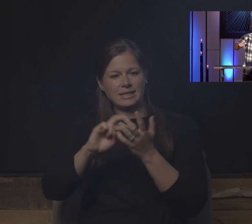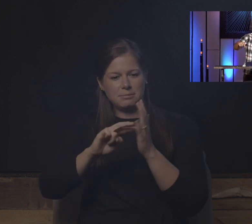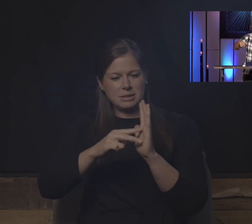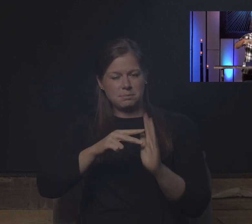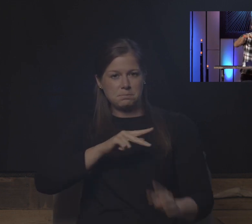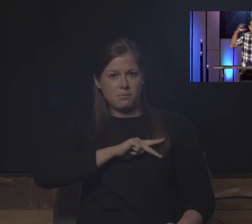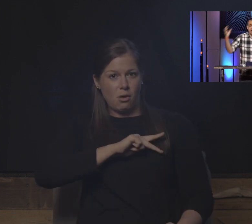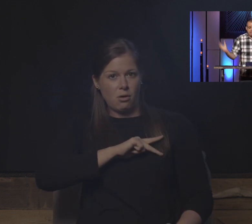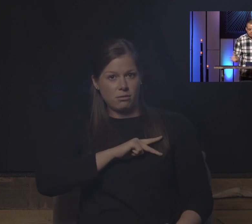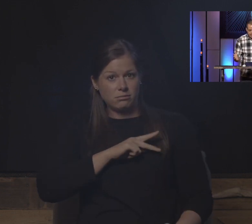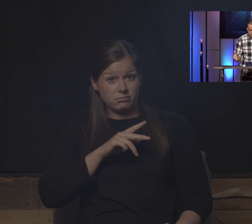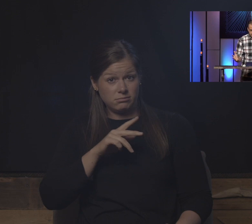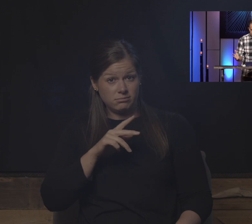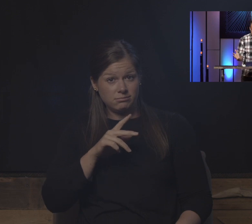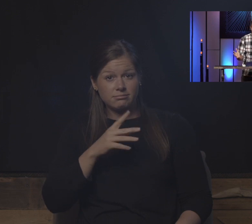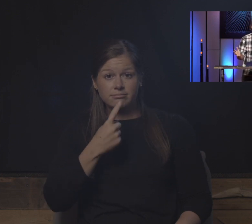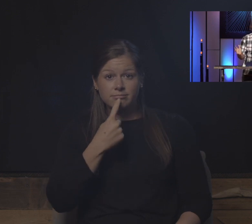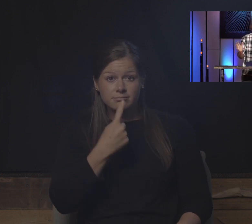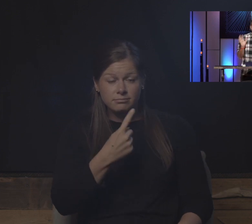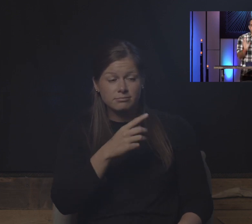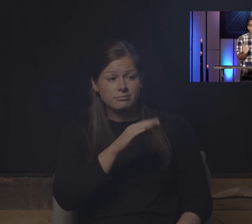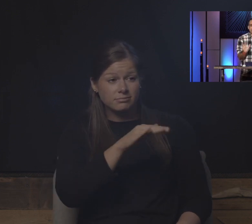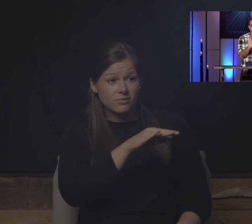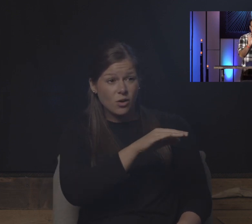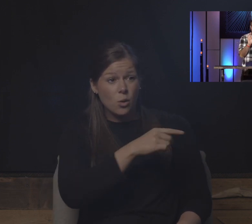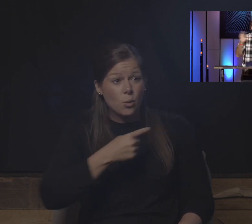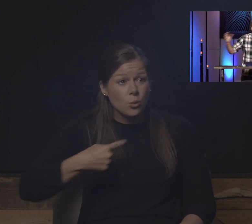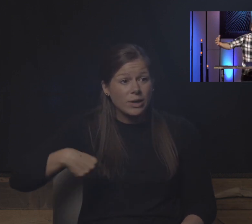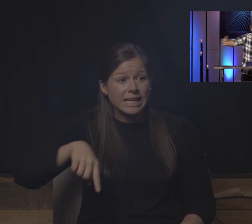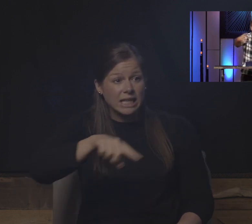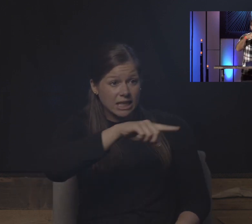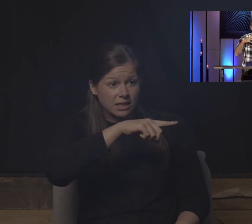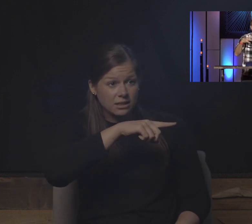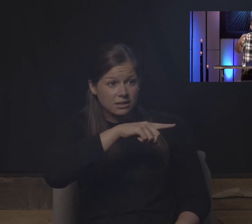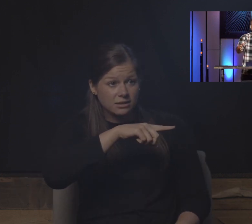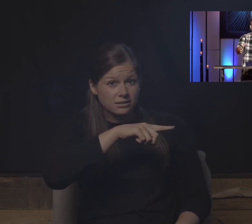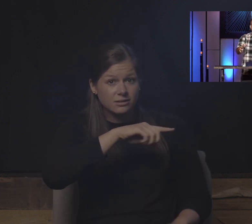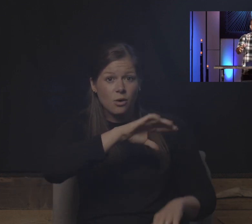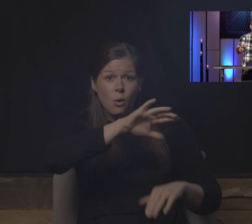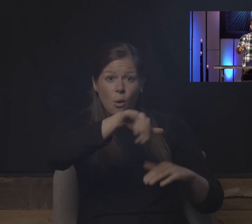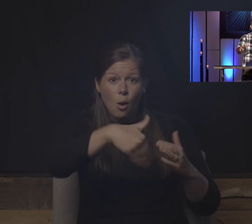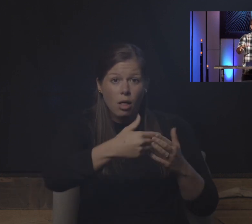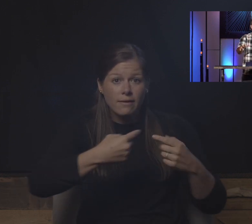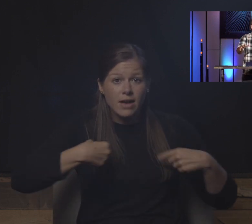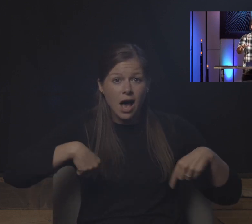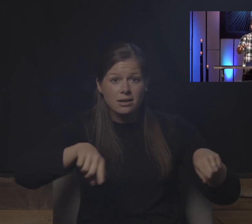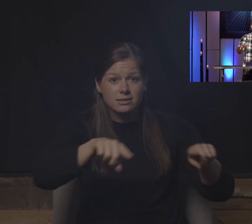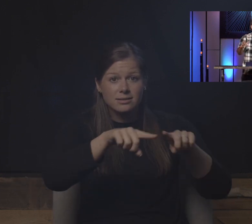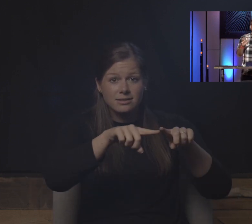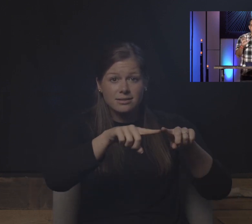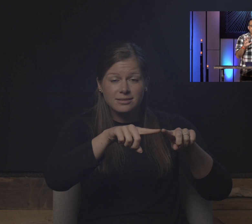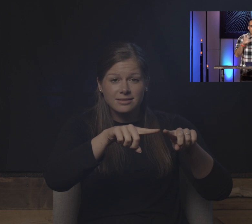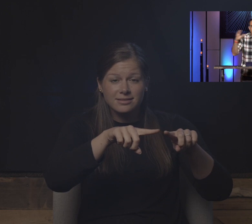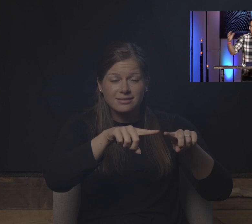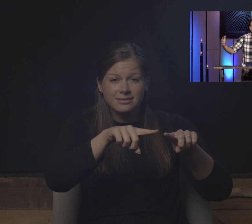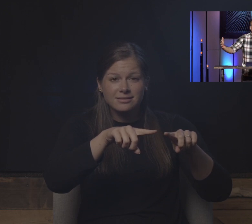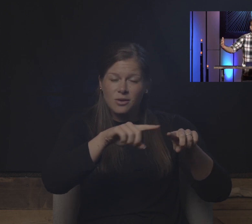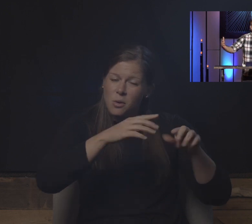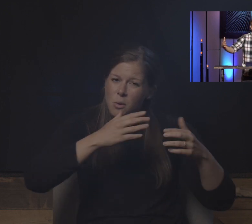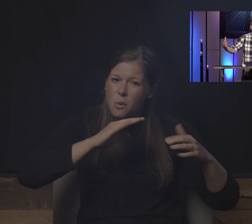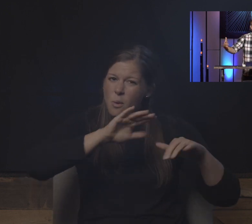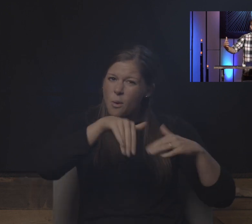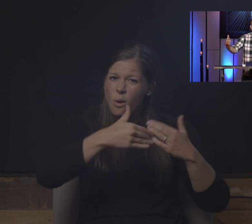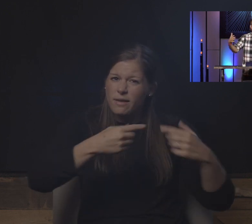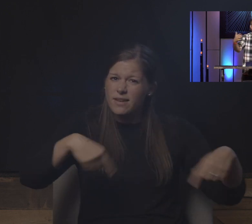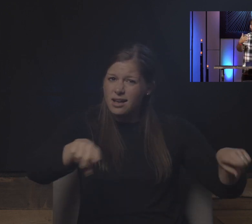Crete. He combines us by implication, and we combines all of those people with who? It combines all of